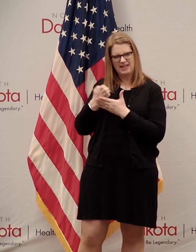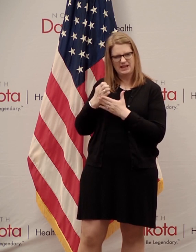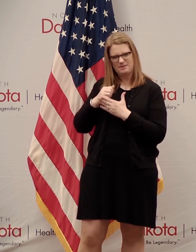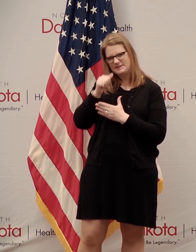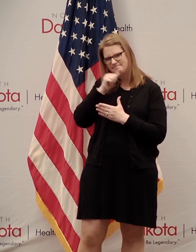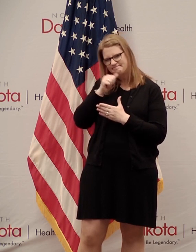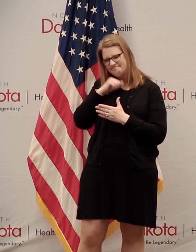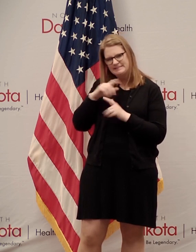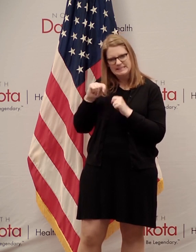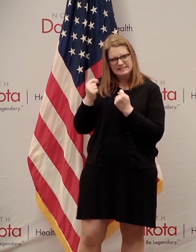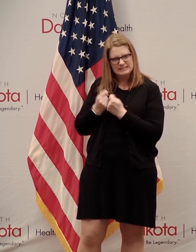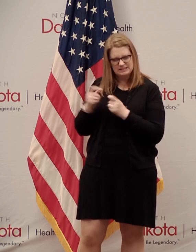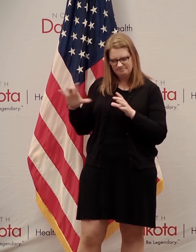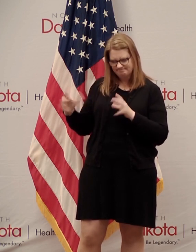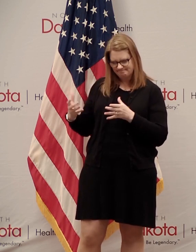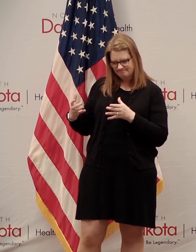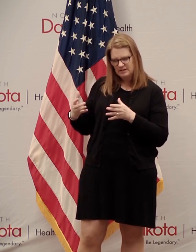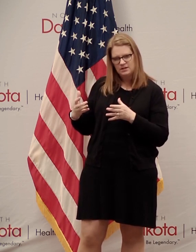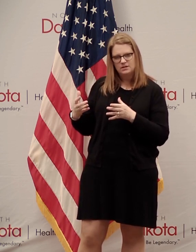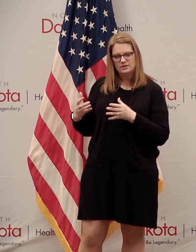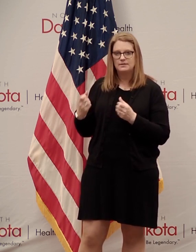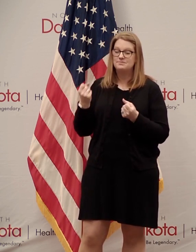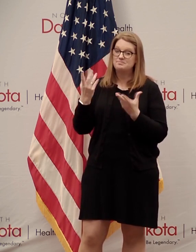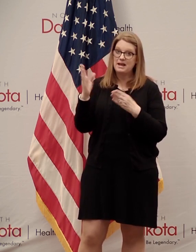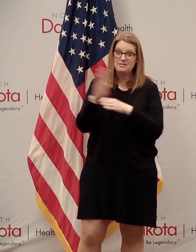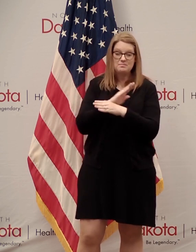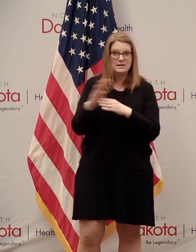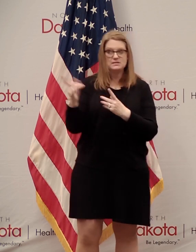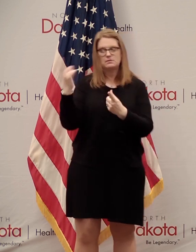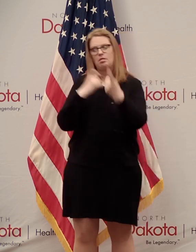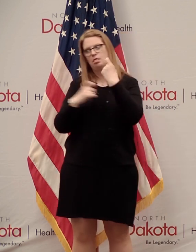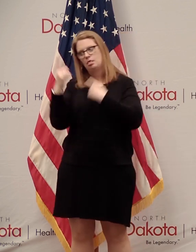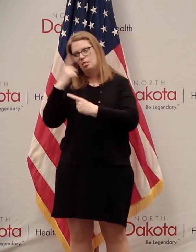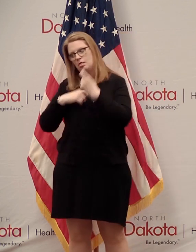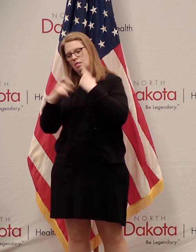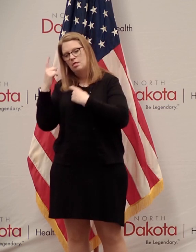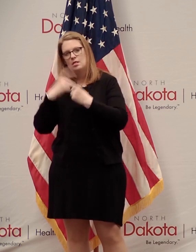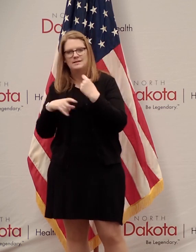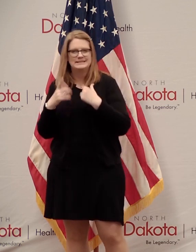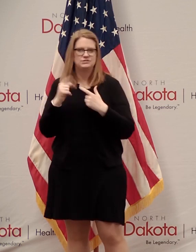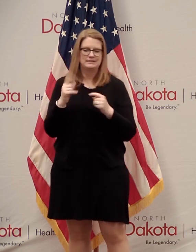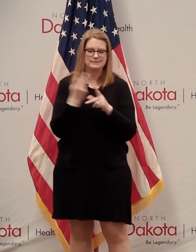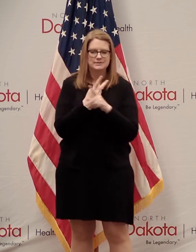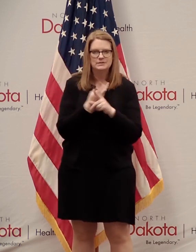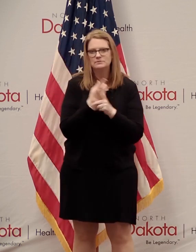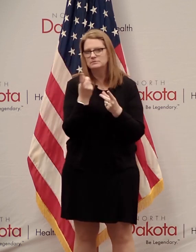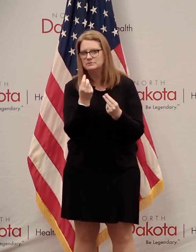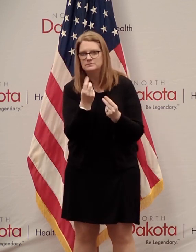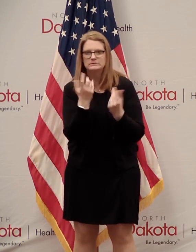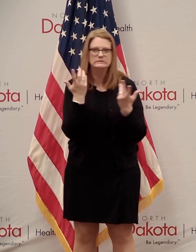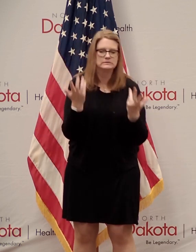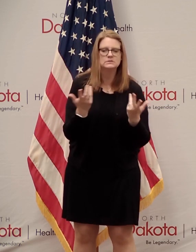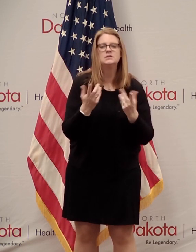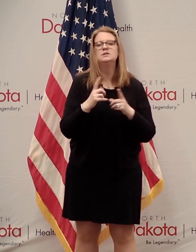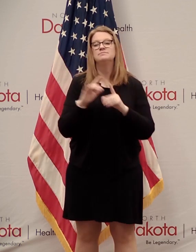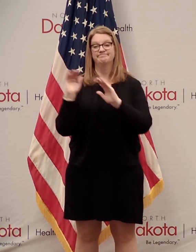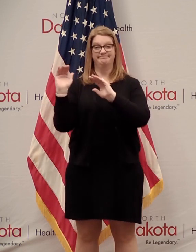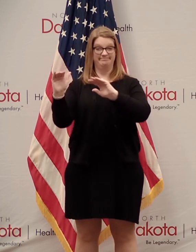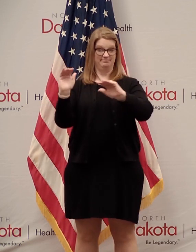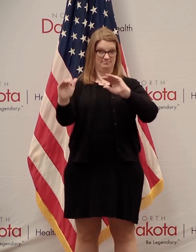Restart. Getting lots of questions from business owners that are navigating through these challenging times, but we want you all to